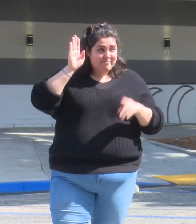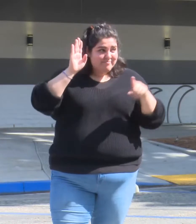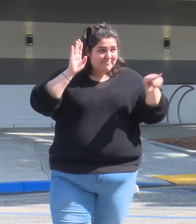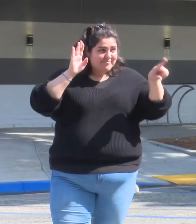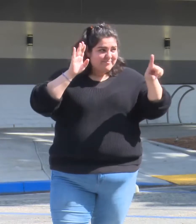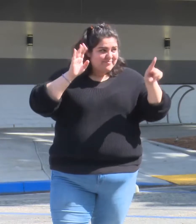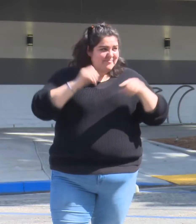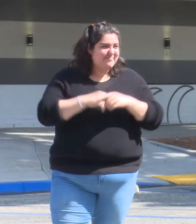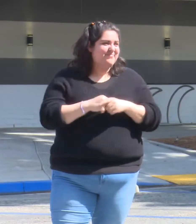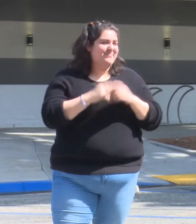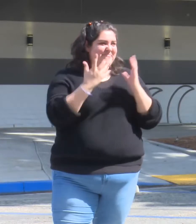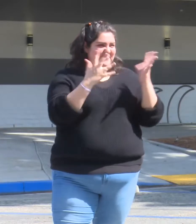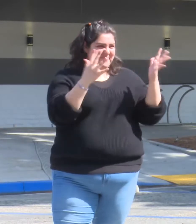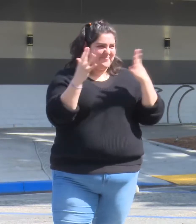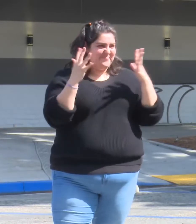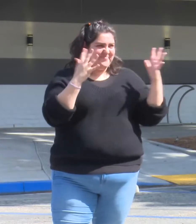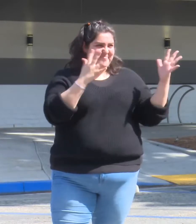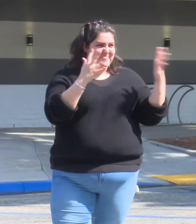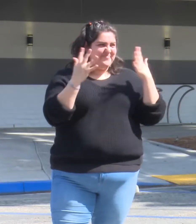right.